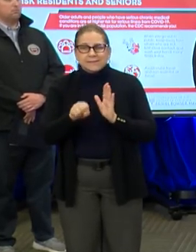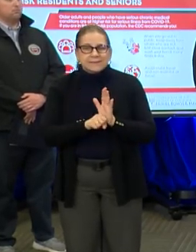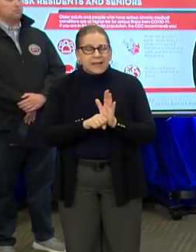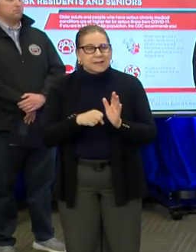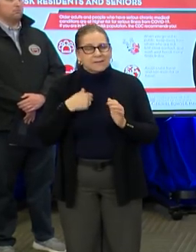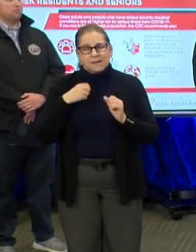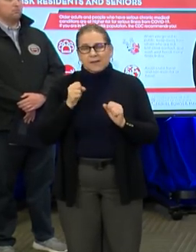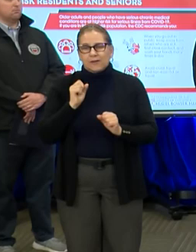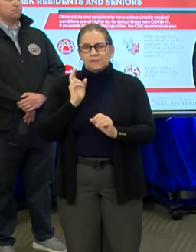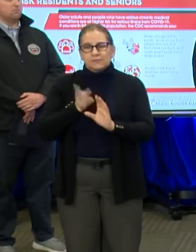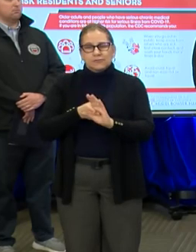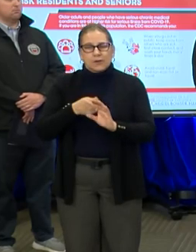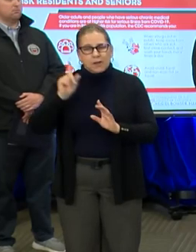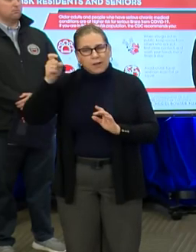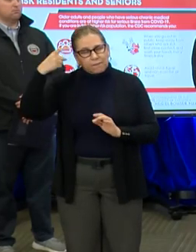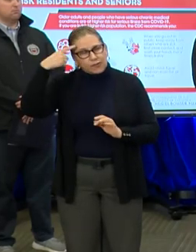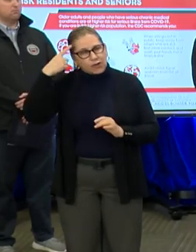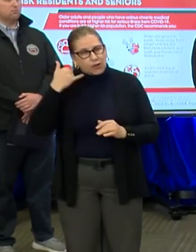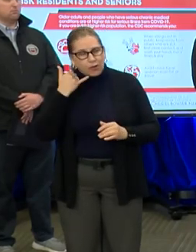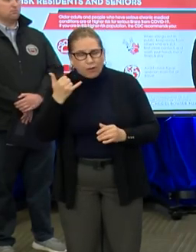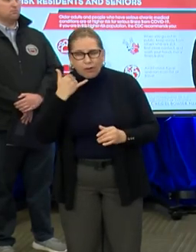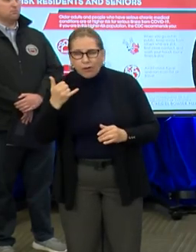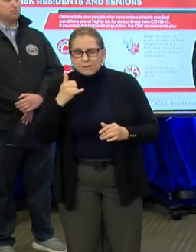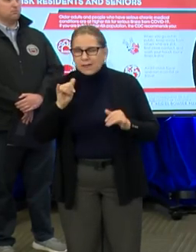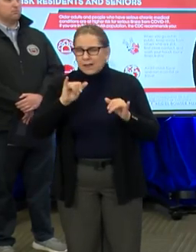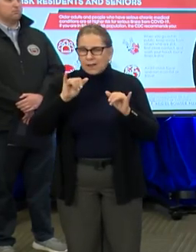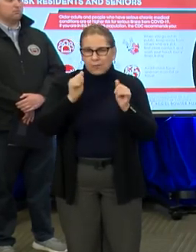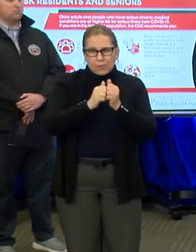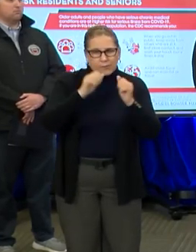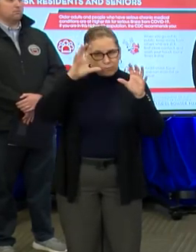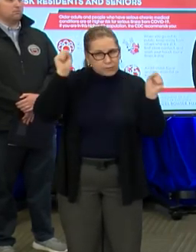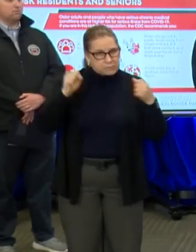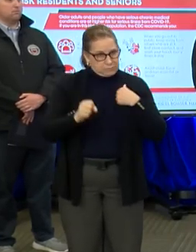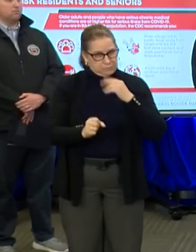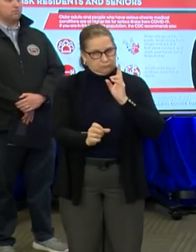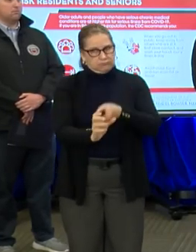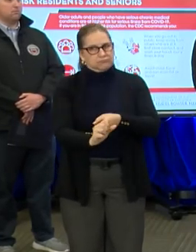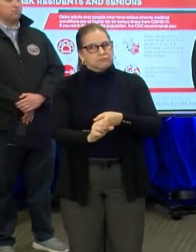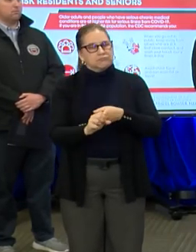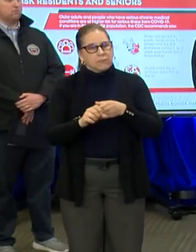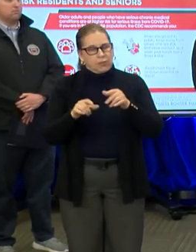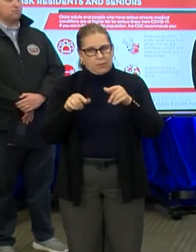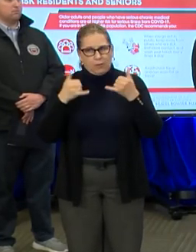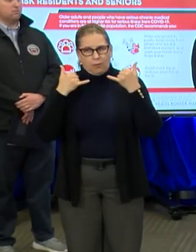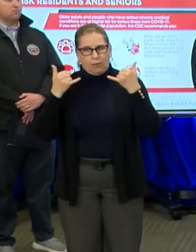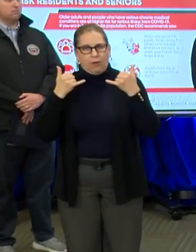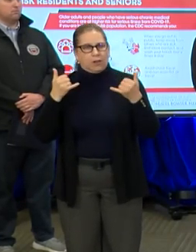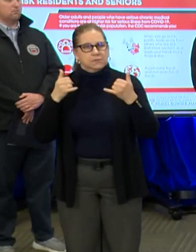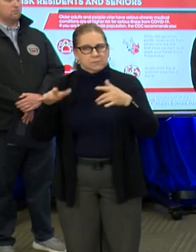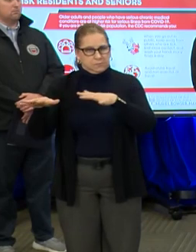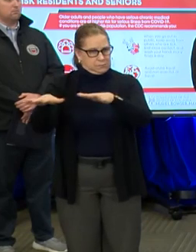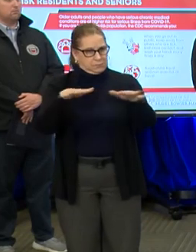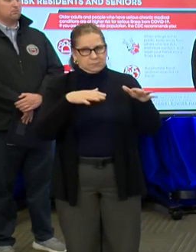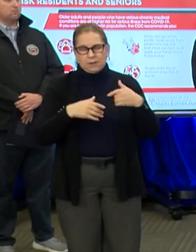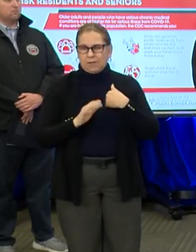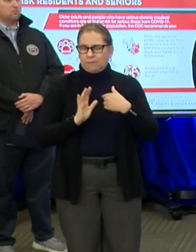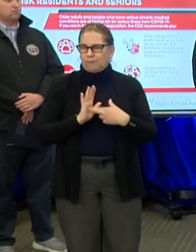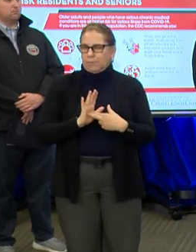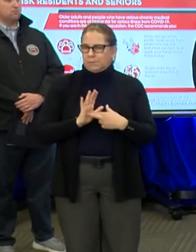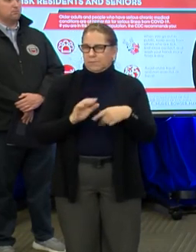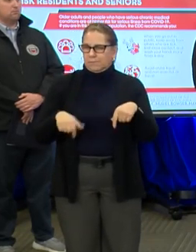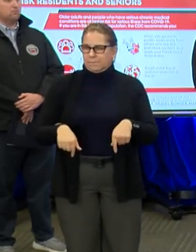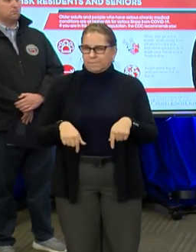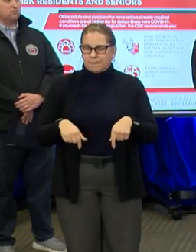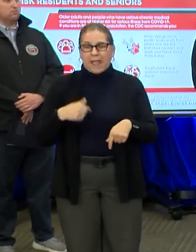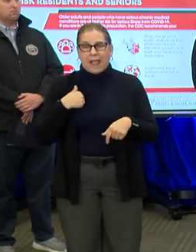and we had to make sure that we were represented, whether it's on calls with the National Governors Association,